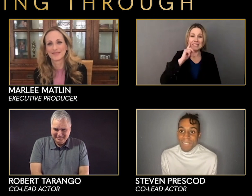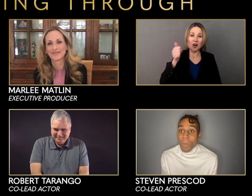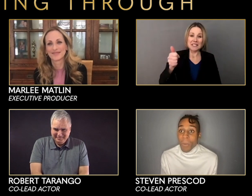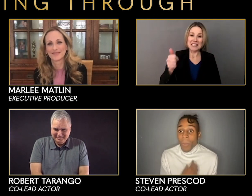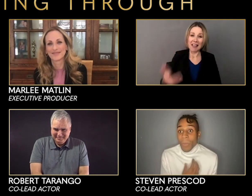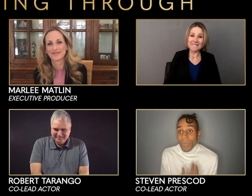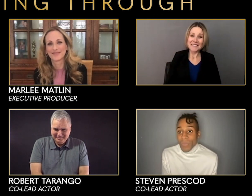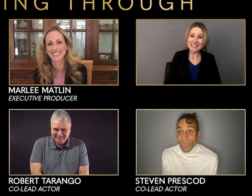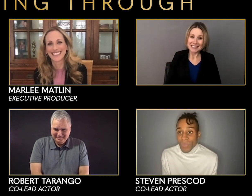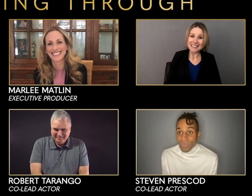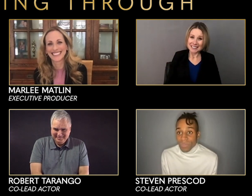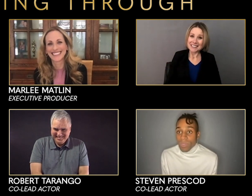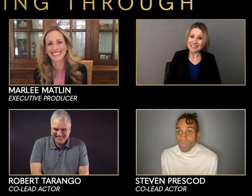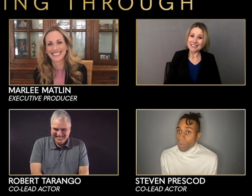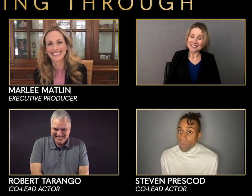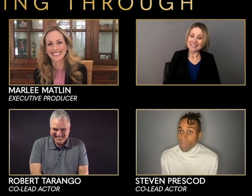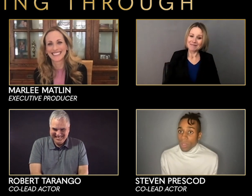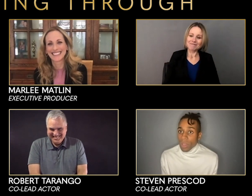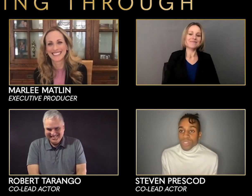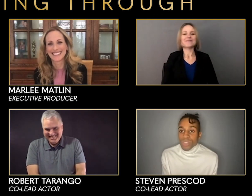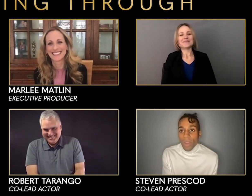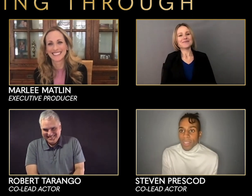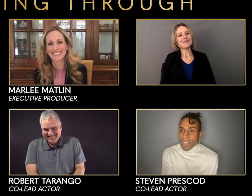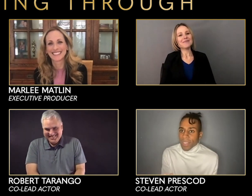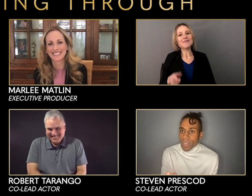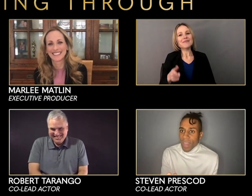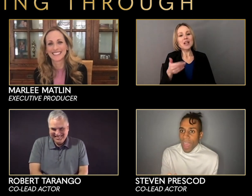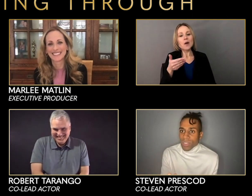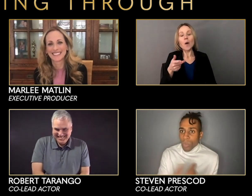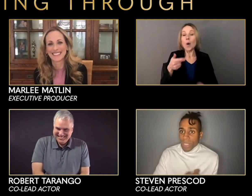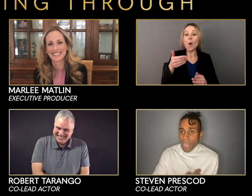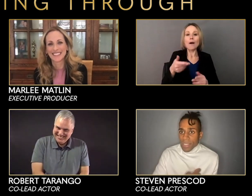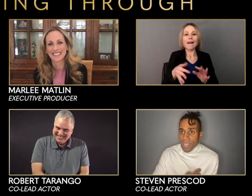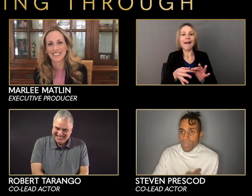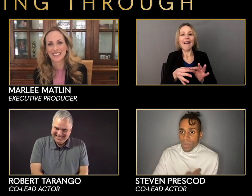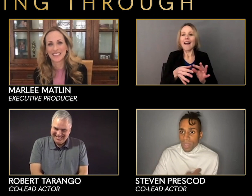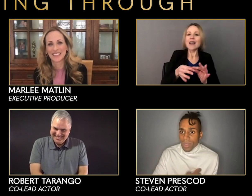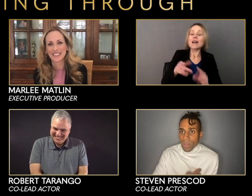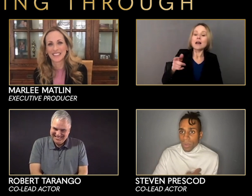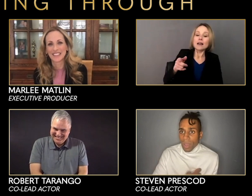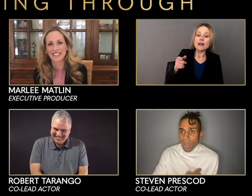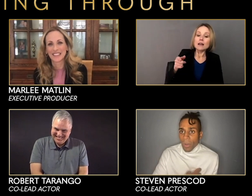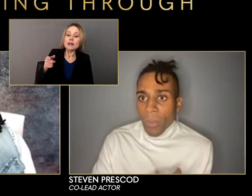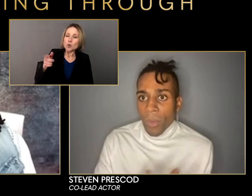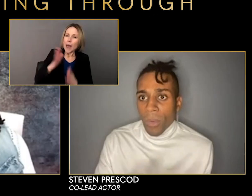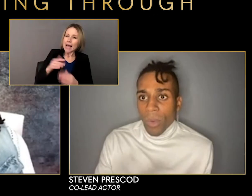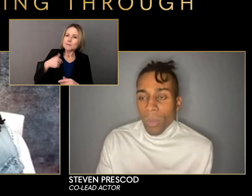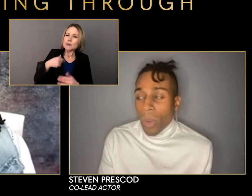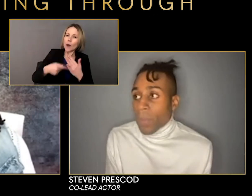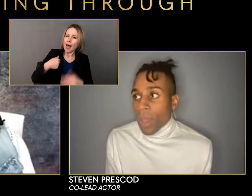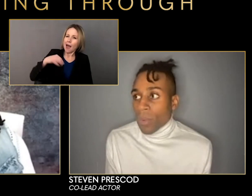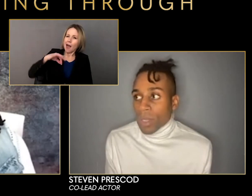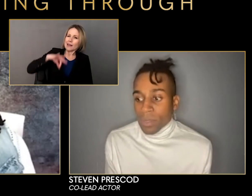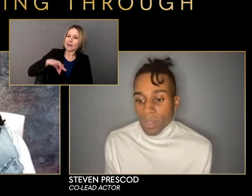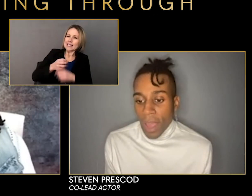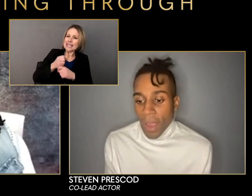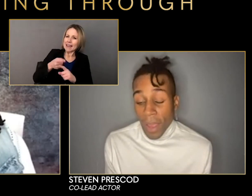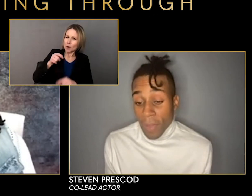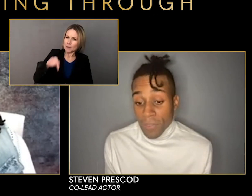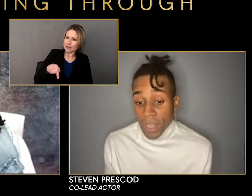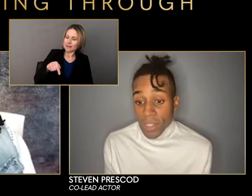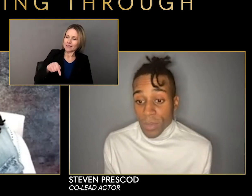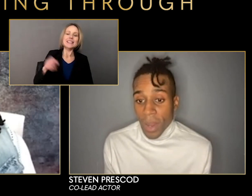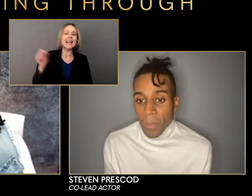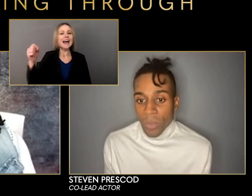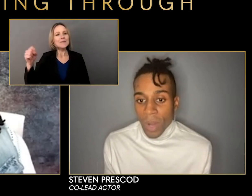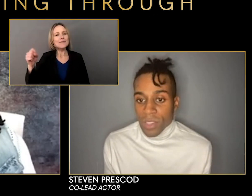I have to Well, ask you. Go ahead. I'm sorry because you did ask, like, what did I take from it? Yeah. Well, I mean, yeah, well, I